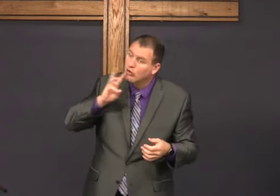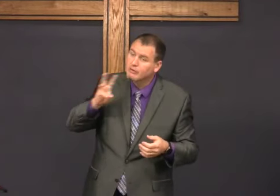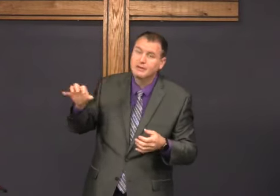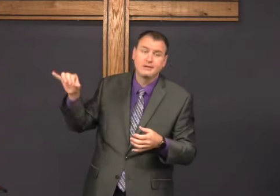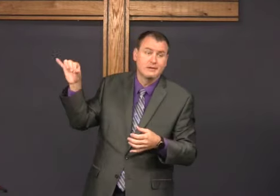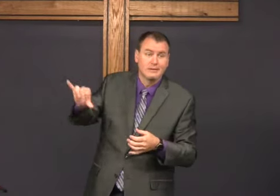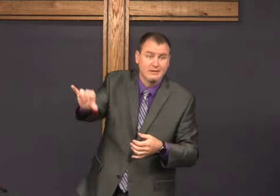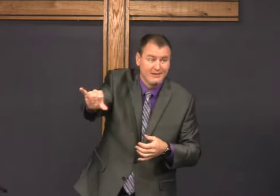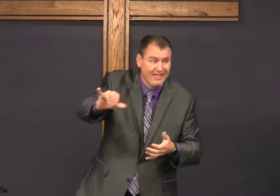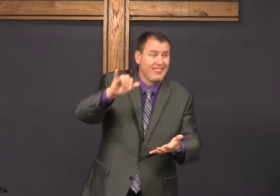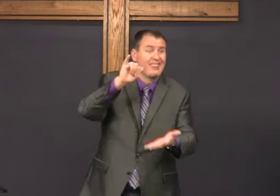Planting, watering.